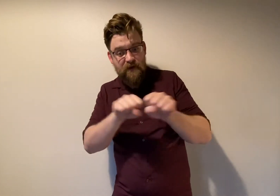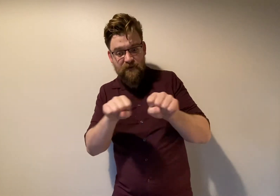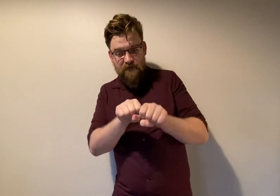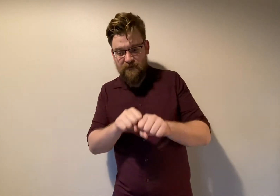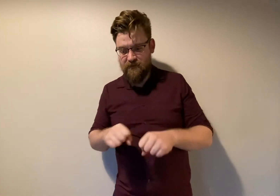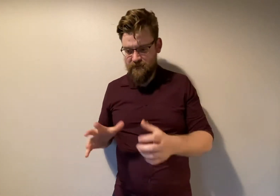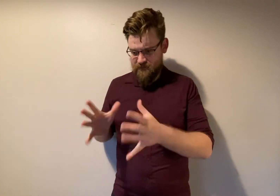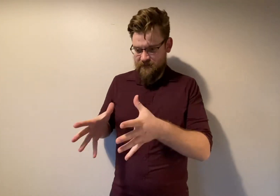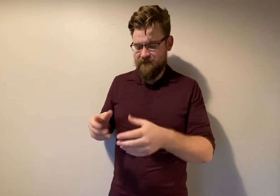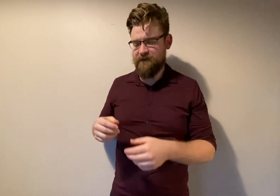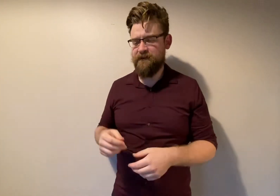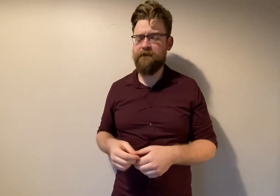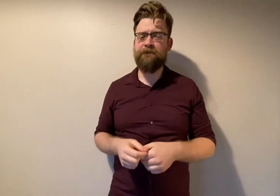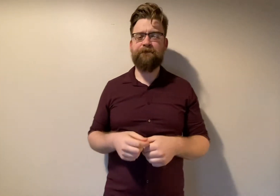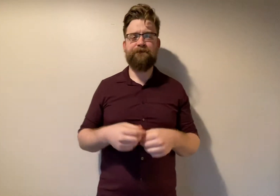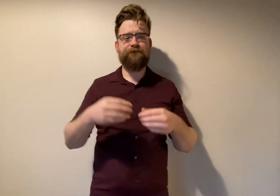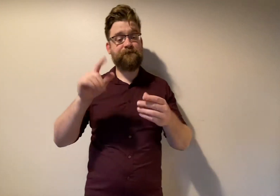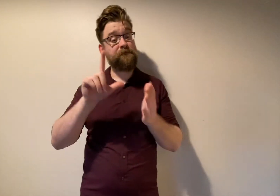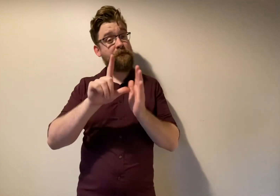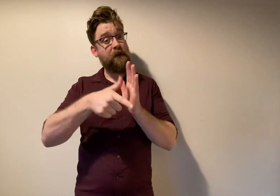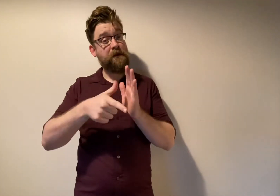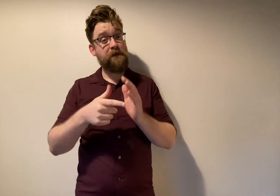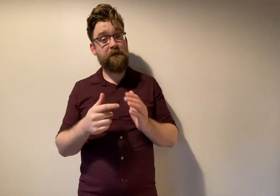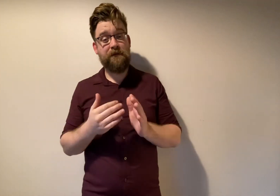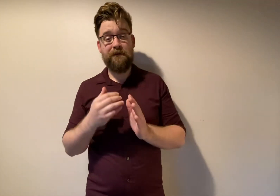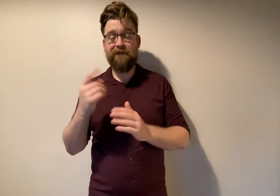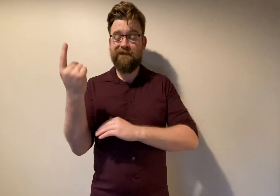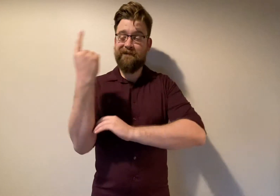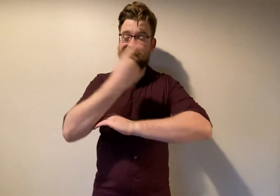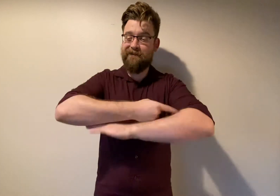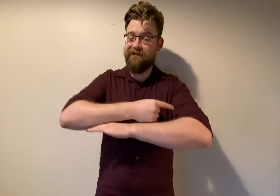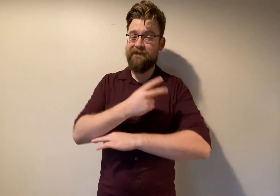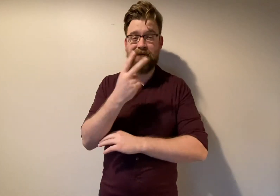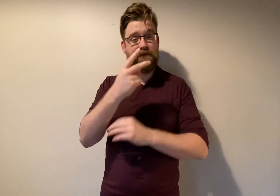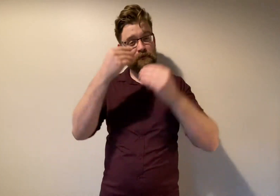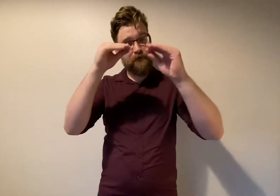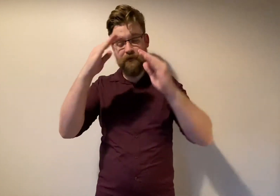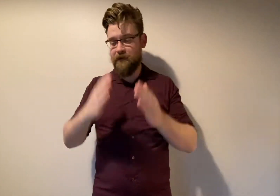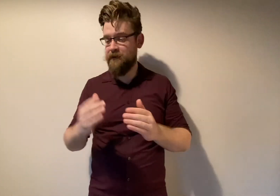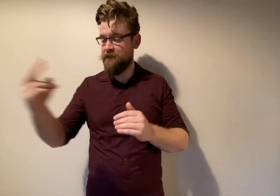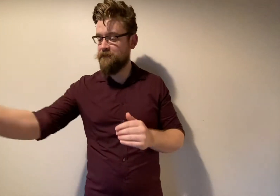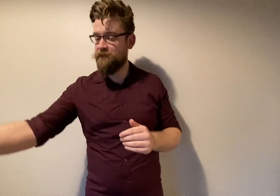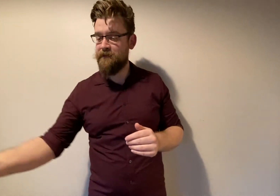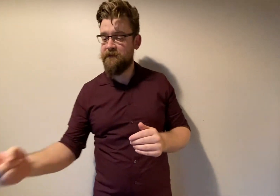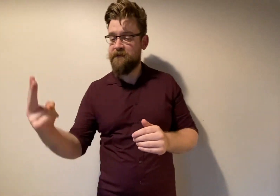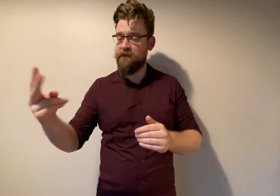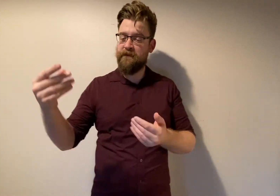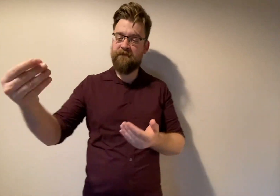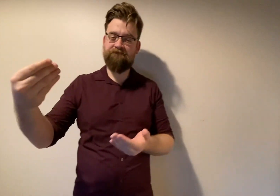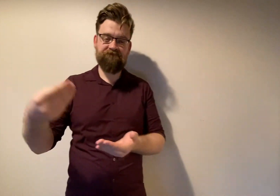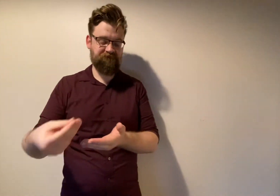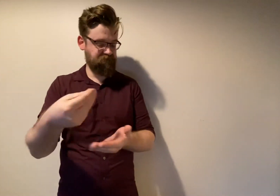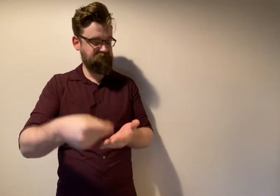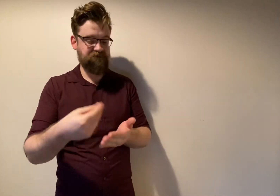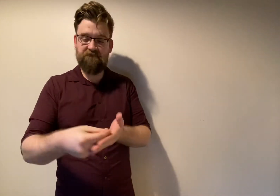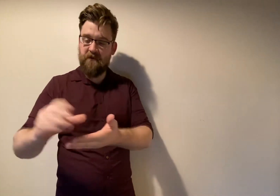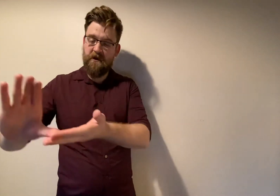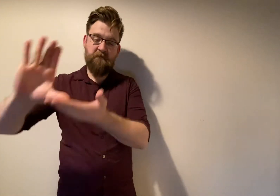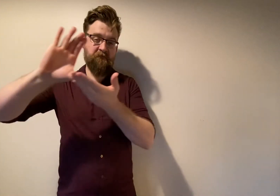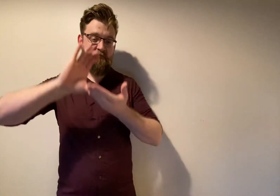for some time. What was gotten ready in the evening was always done by daybreak, and the good cobbler soon thrived